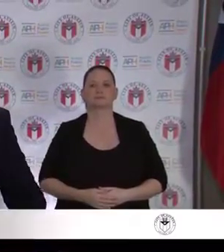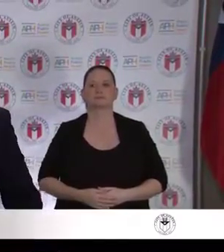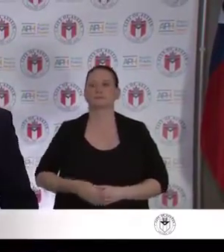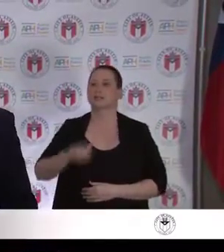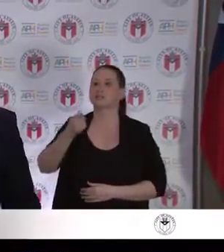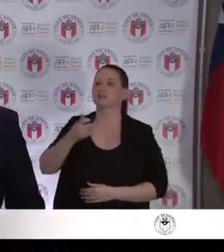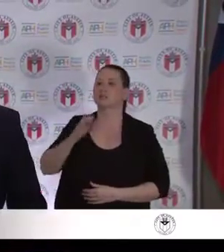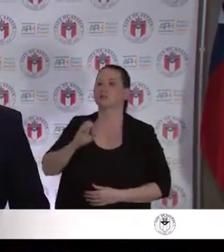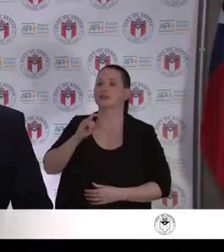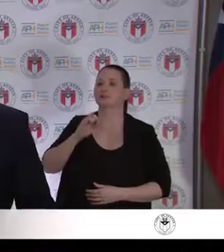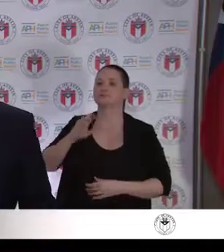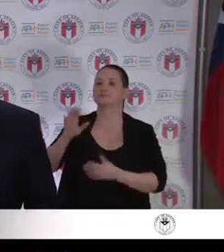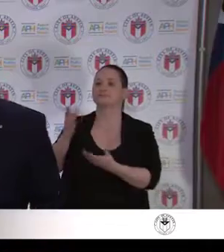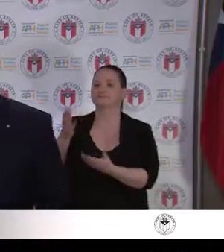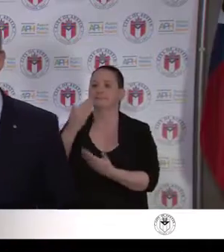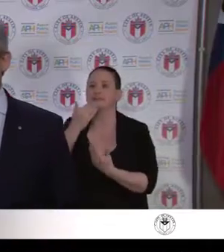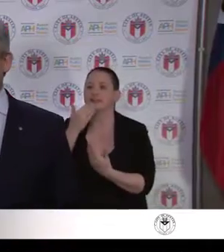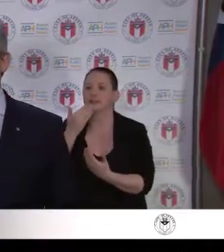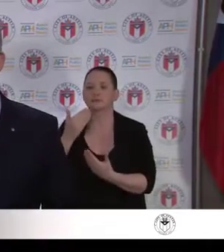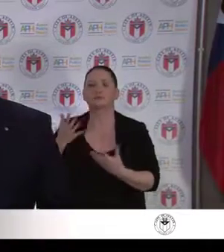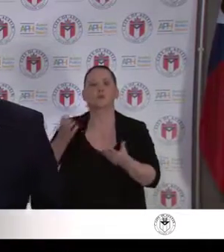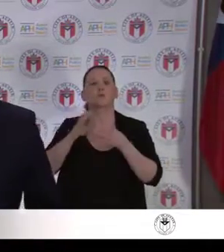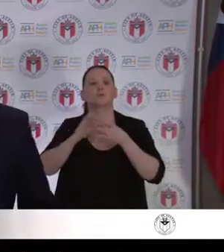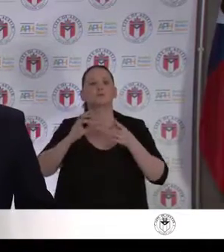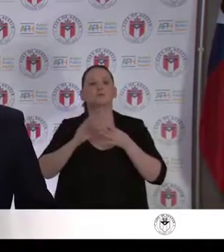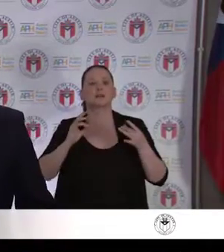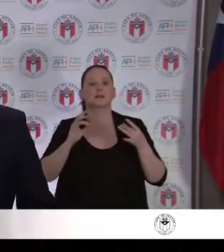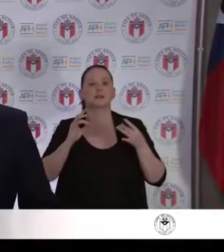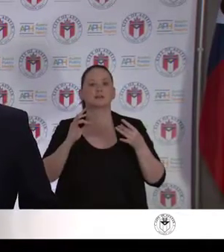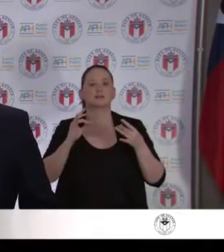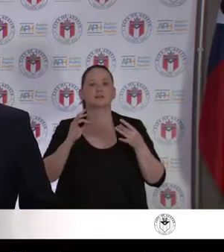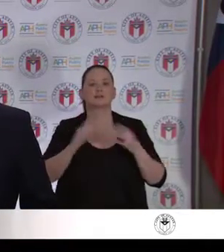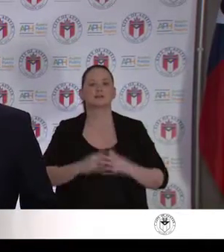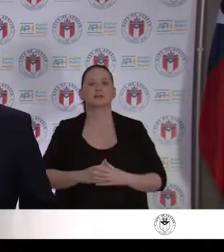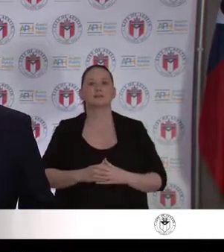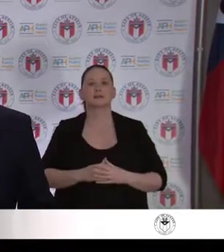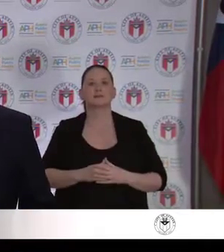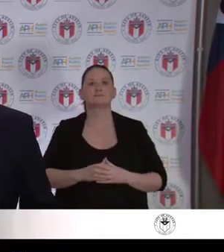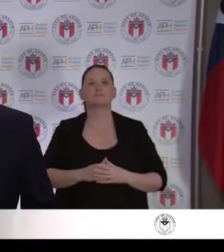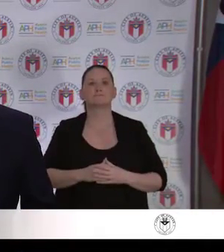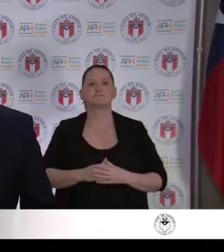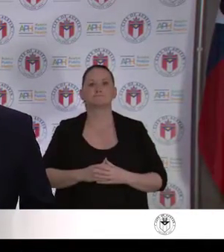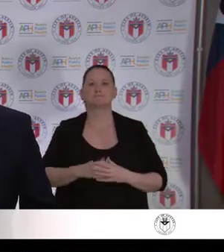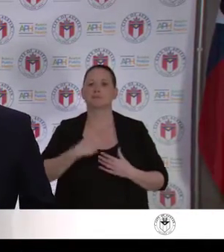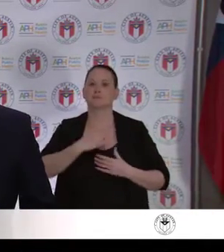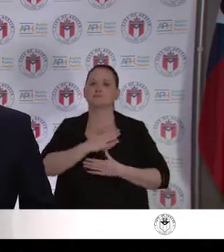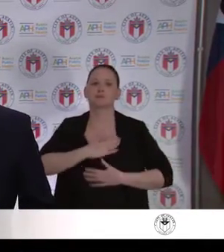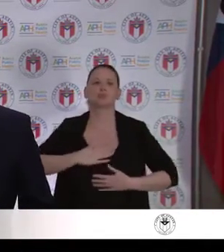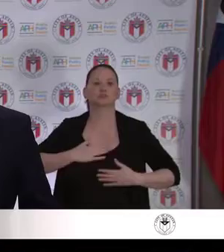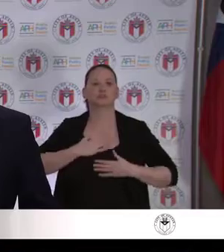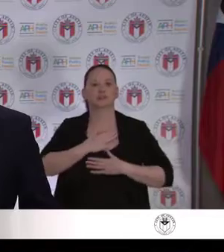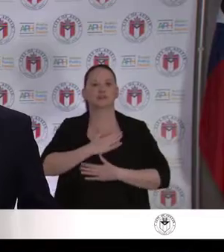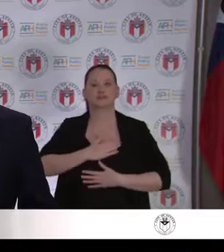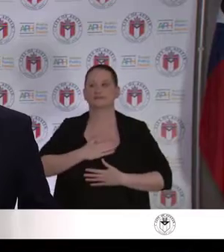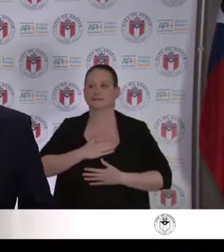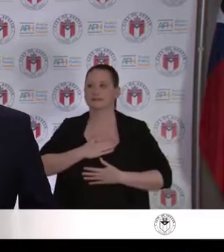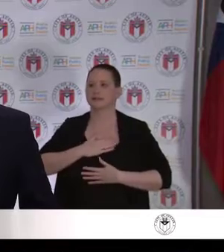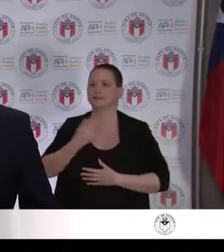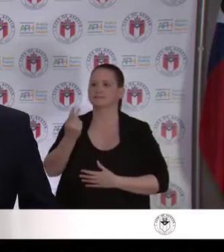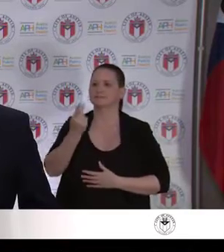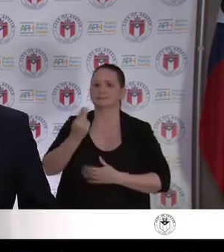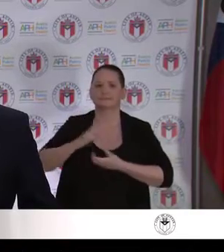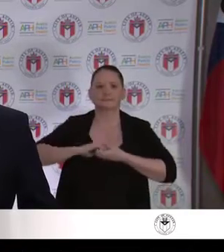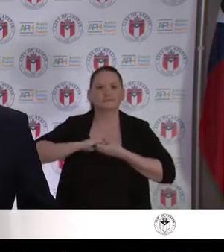Judge Eichert, thank you. And I just want to say that I am real appreciative of the friendship